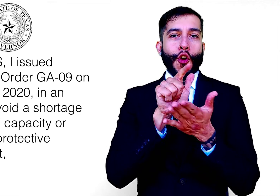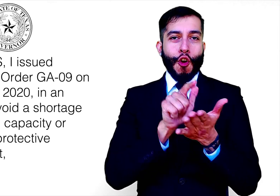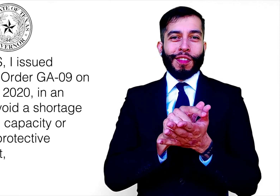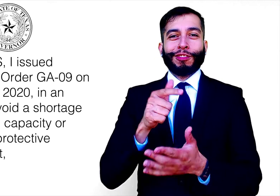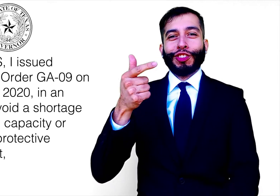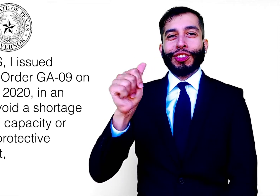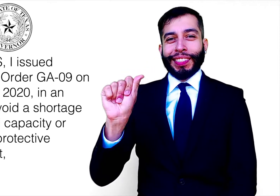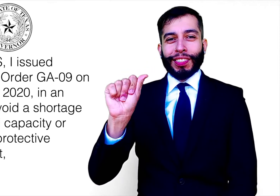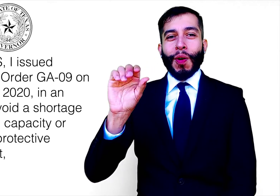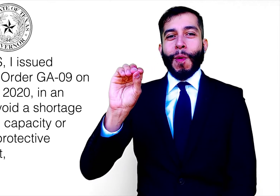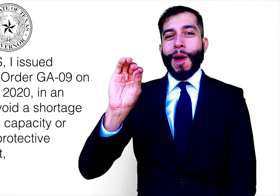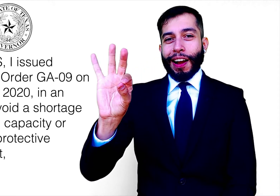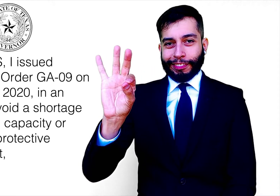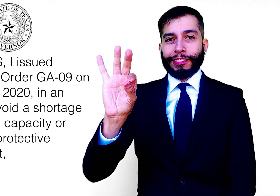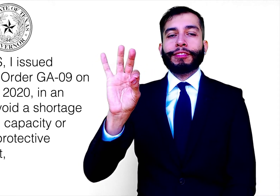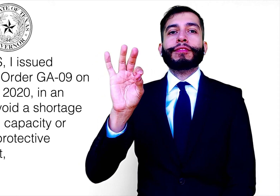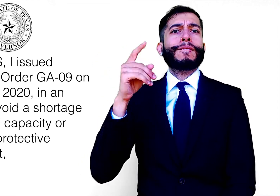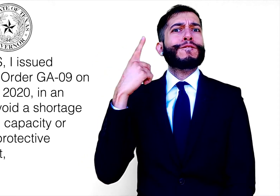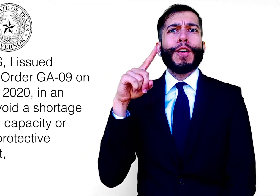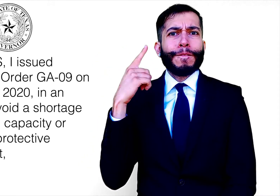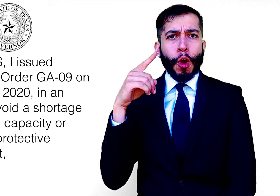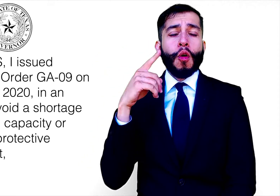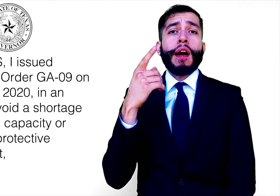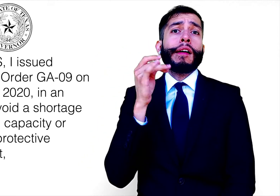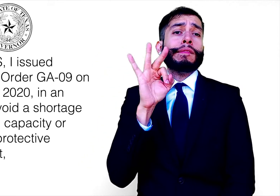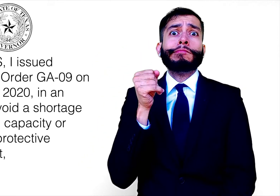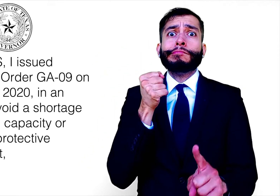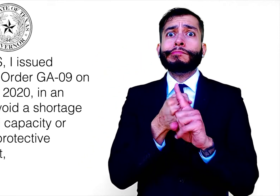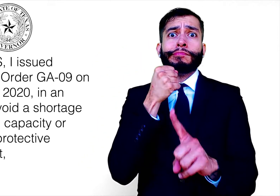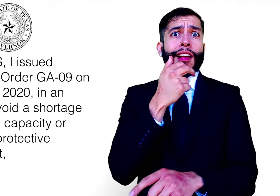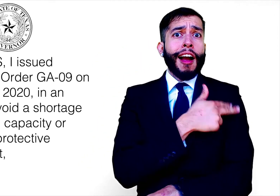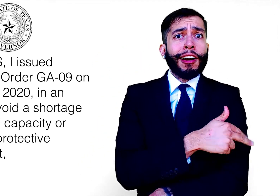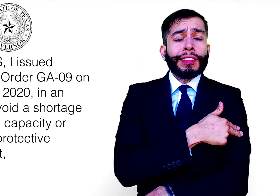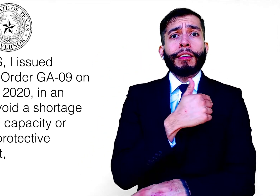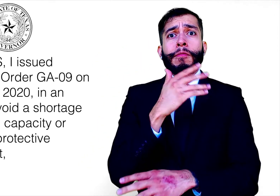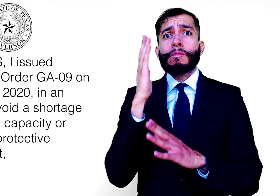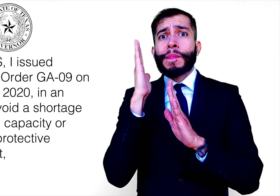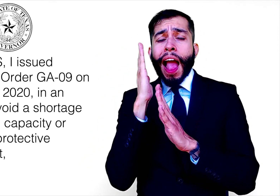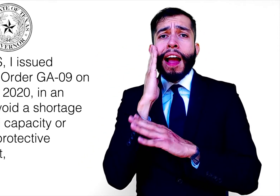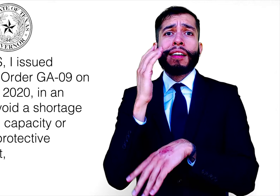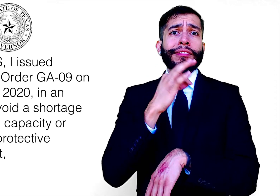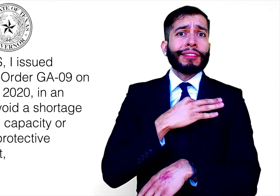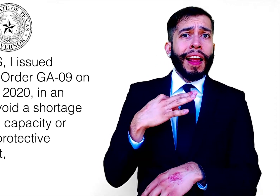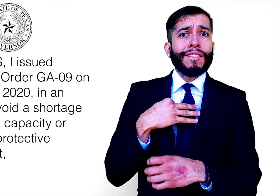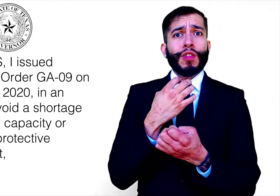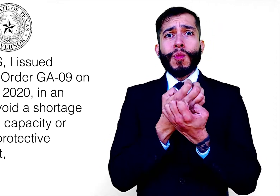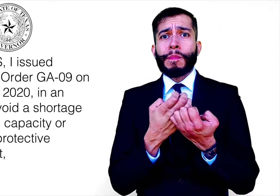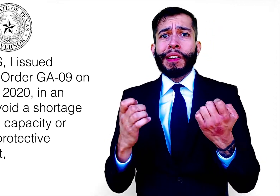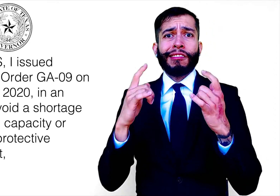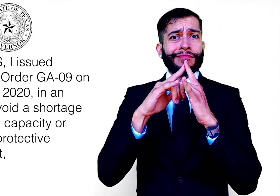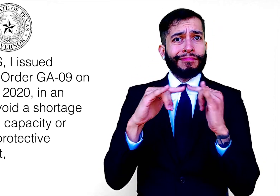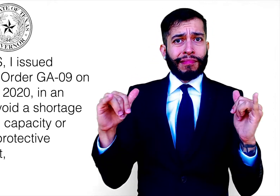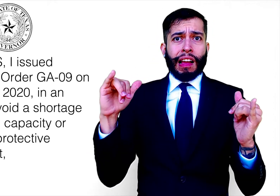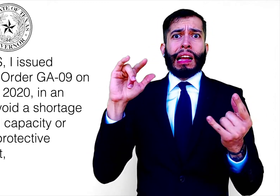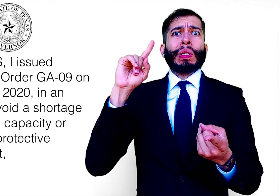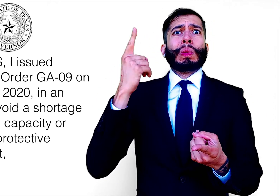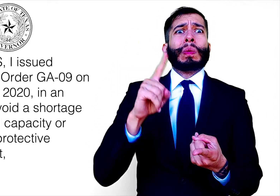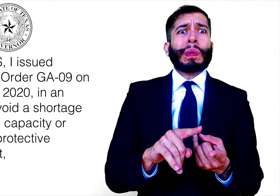an effort to avoid a shortage of hospital capacity or personal protective equipment, and it is